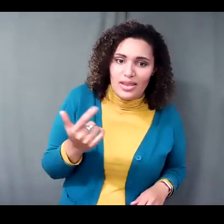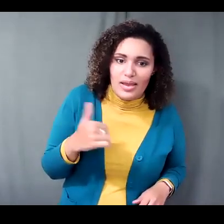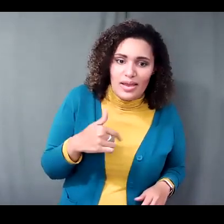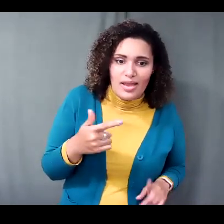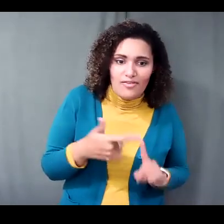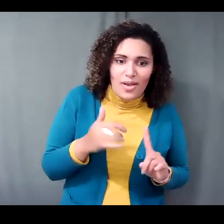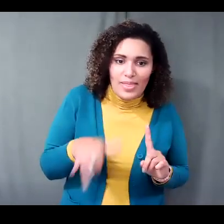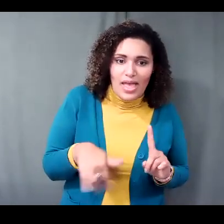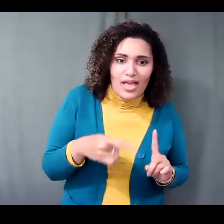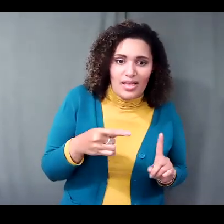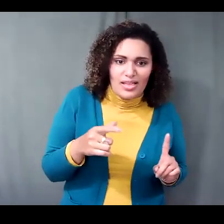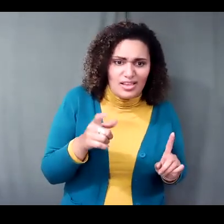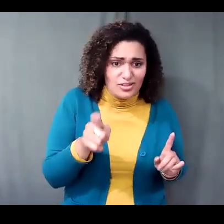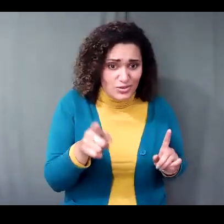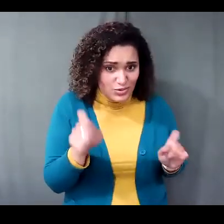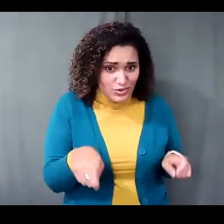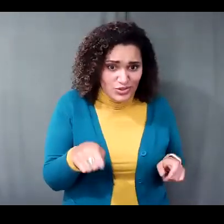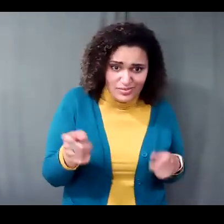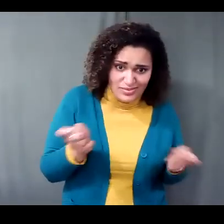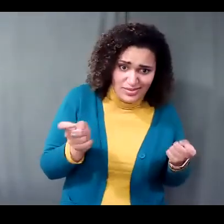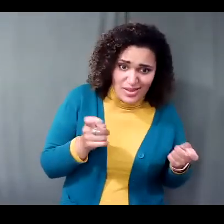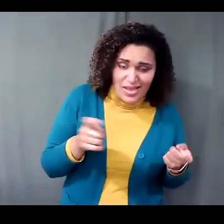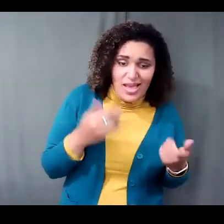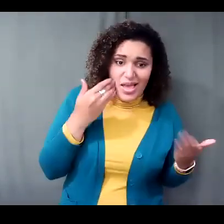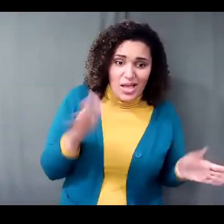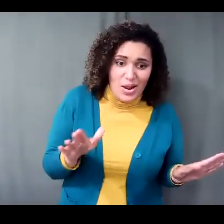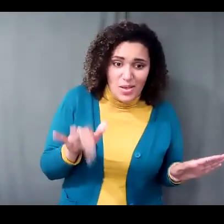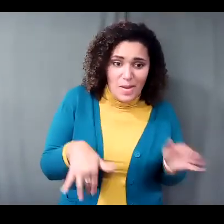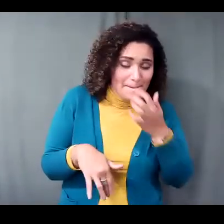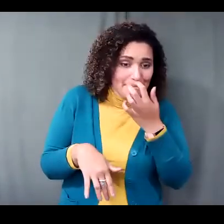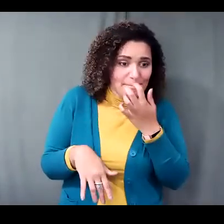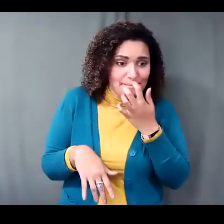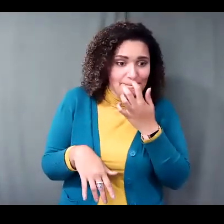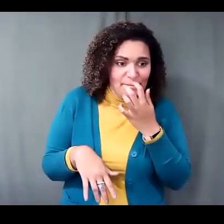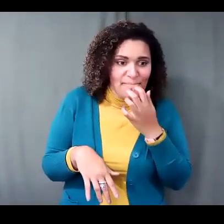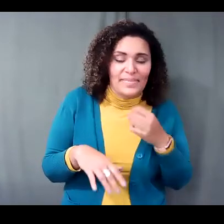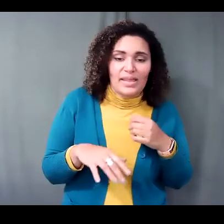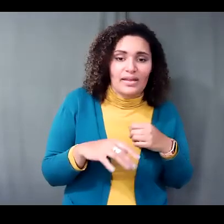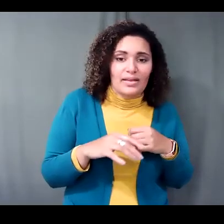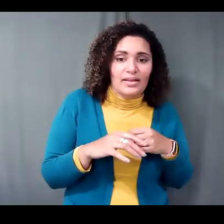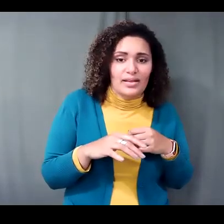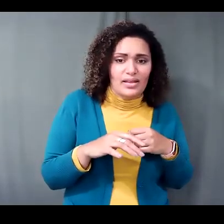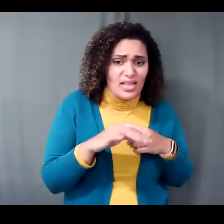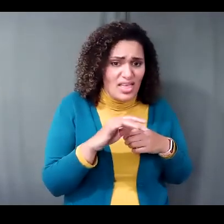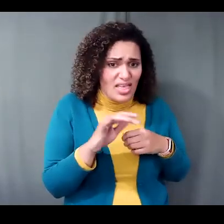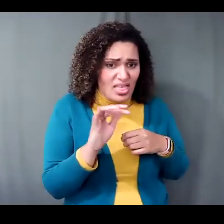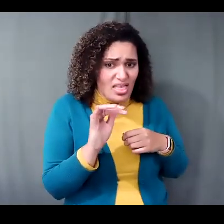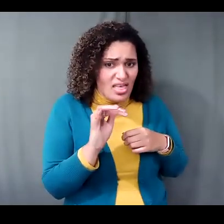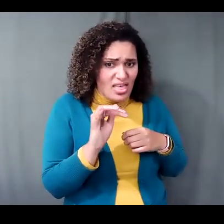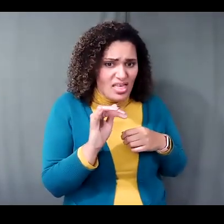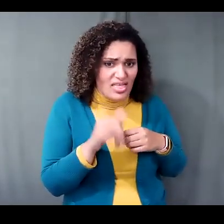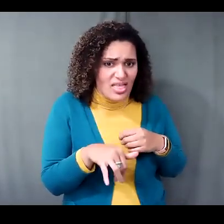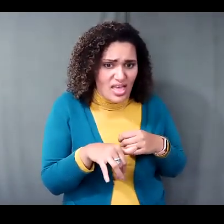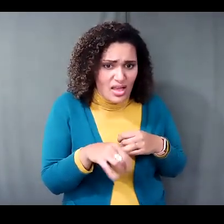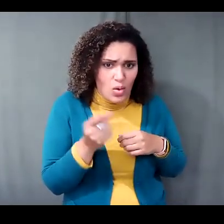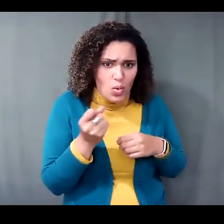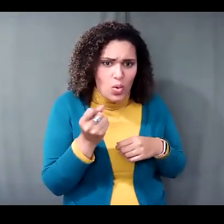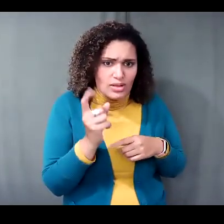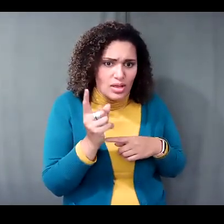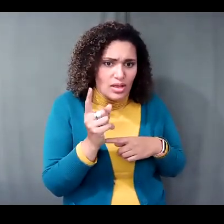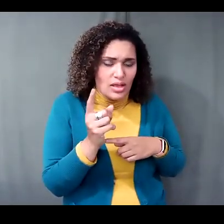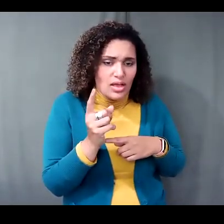kind of an indication that it hasn't gone through this oxidation process. It's more like of a ruby style. So that